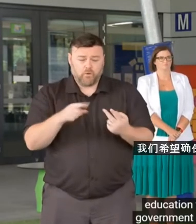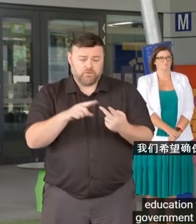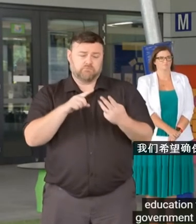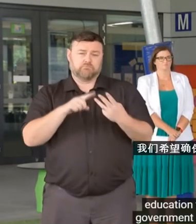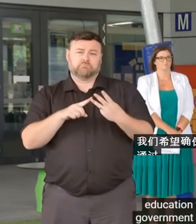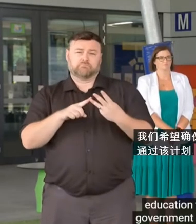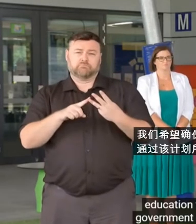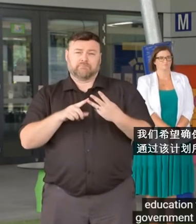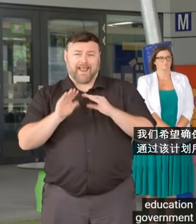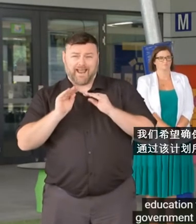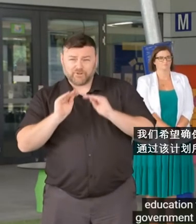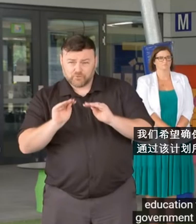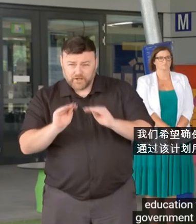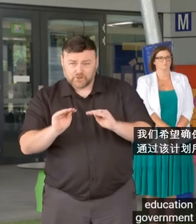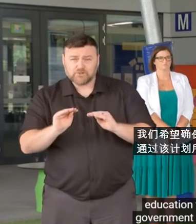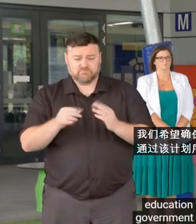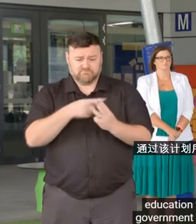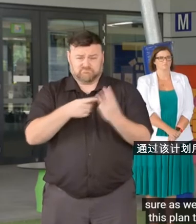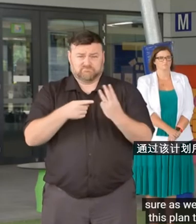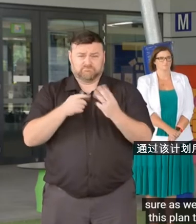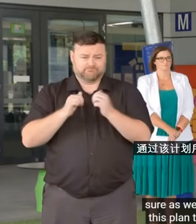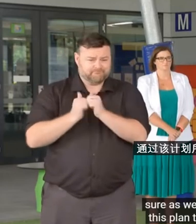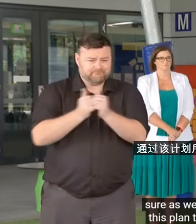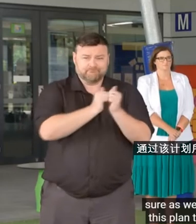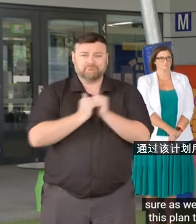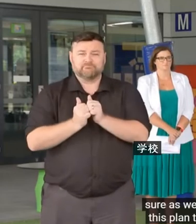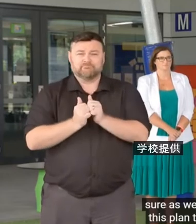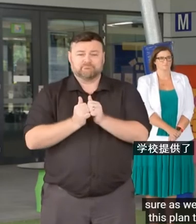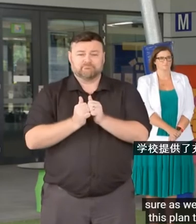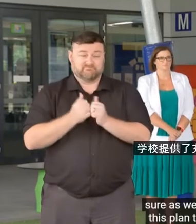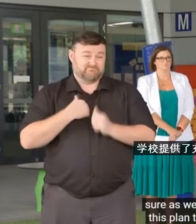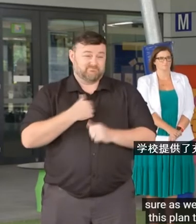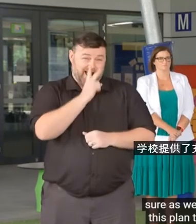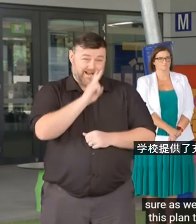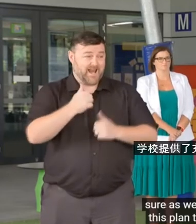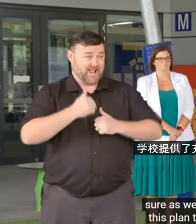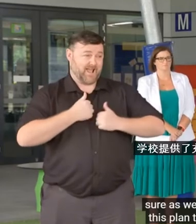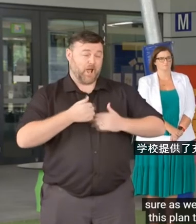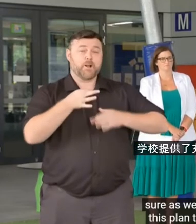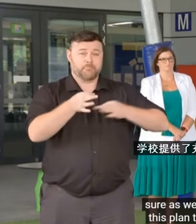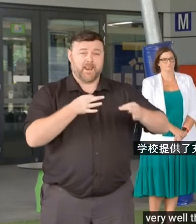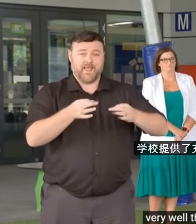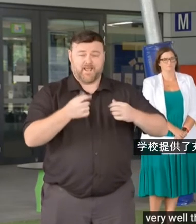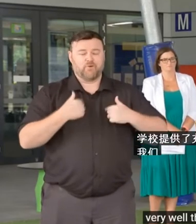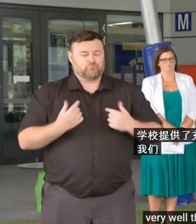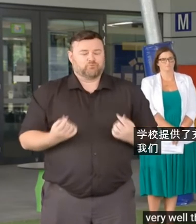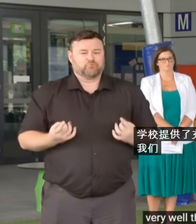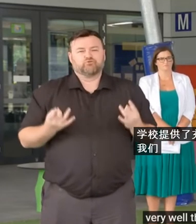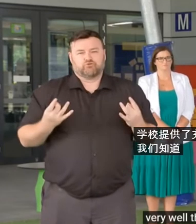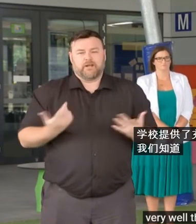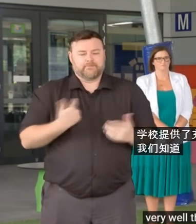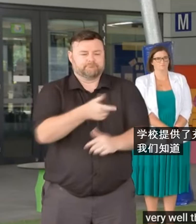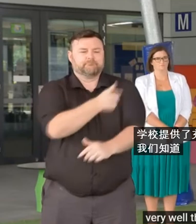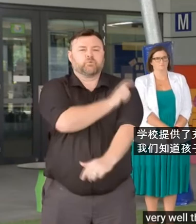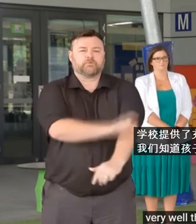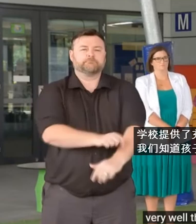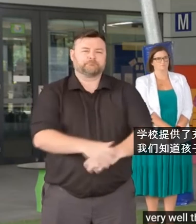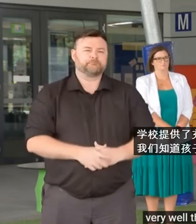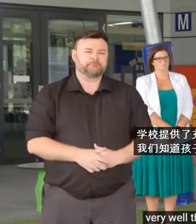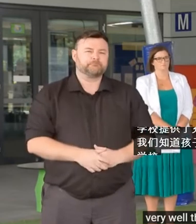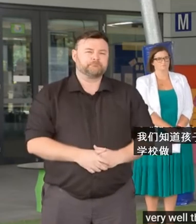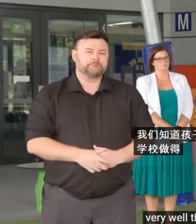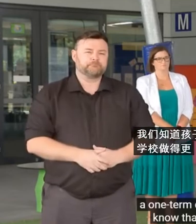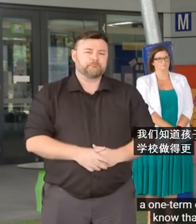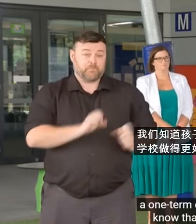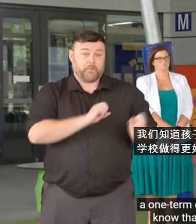sure, as we have done through this plan, that we've resourced very well, that schools open day one, term one in a safe way. We know that